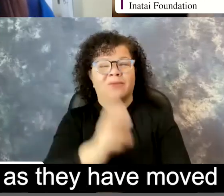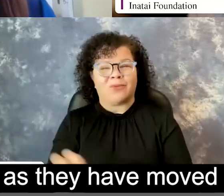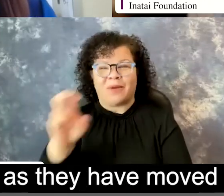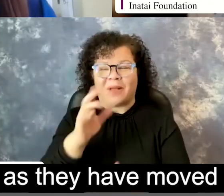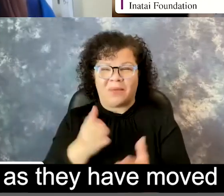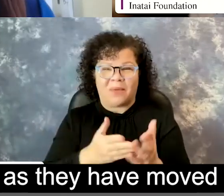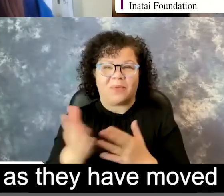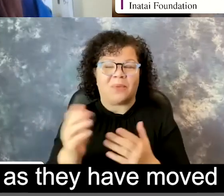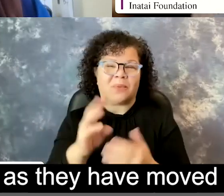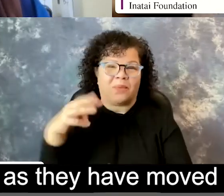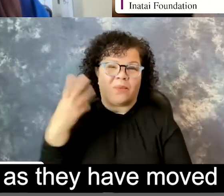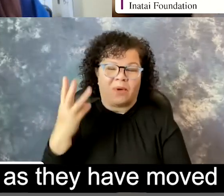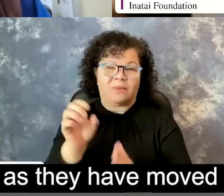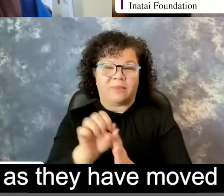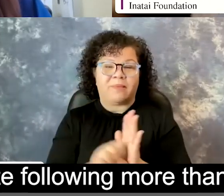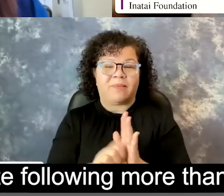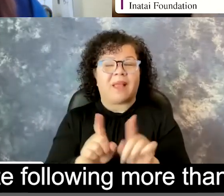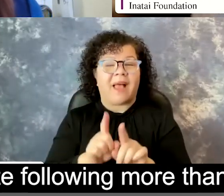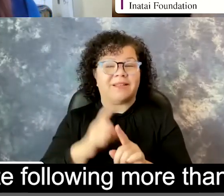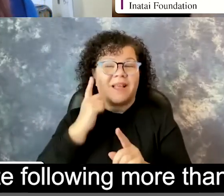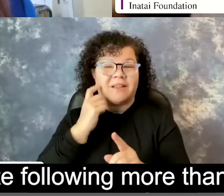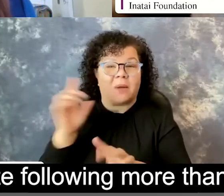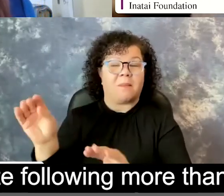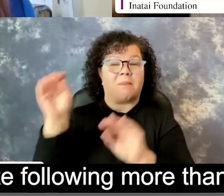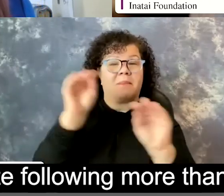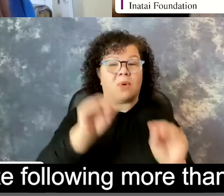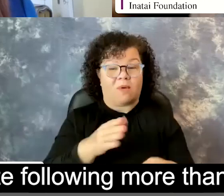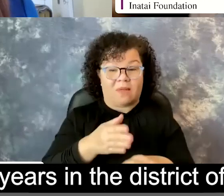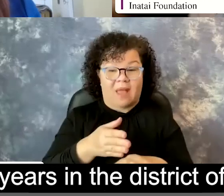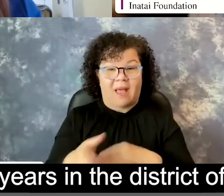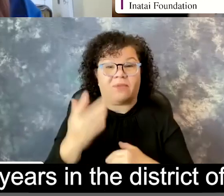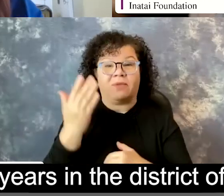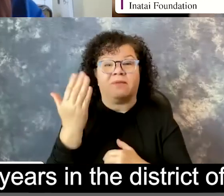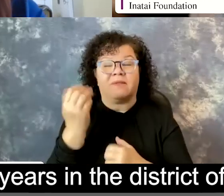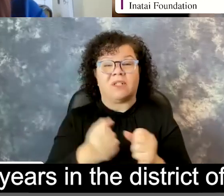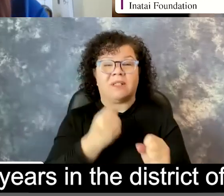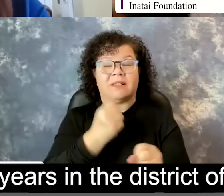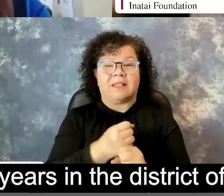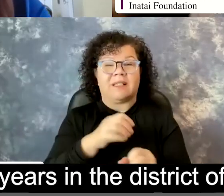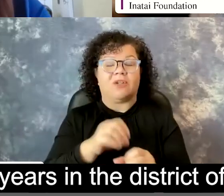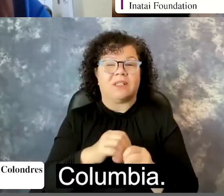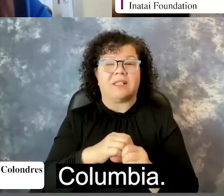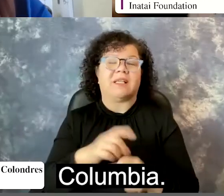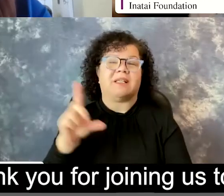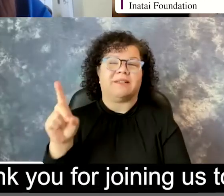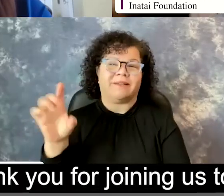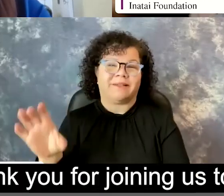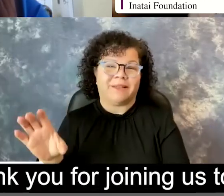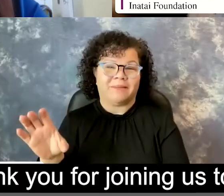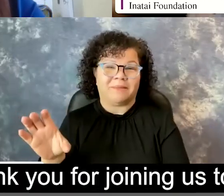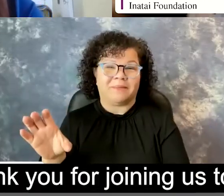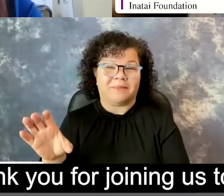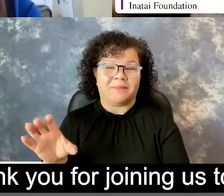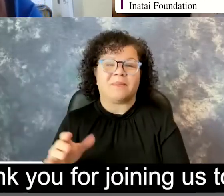state as they have moved to our state following more than 15 years in the District of Columbia. Thank you